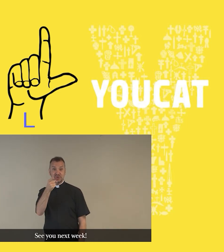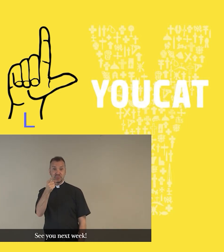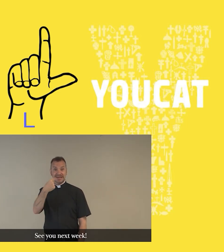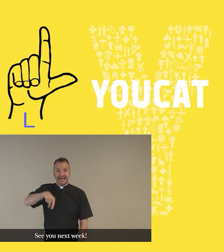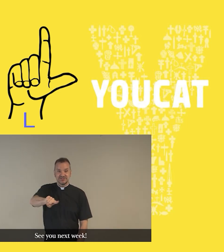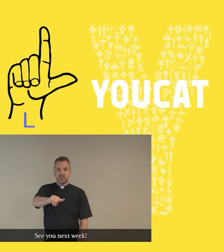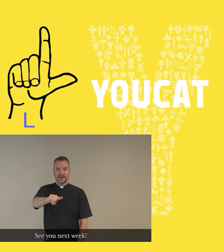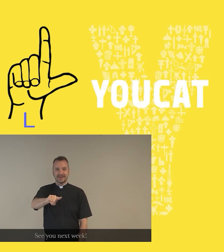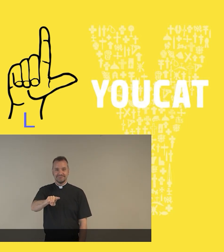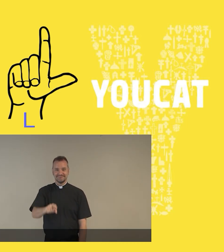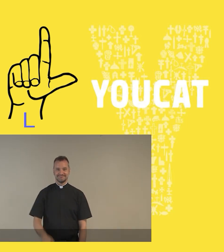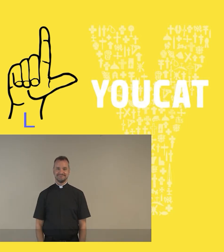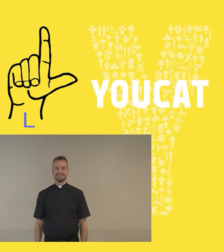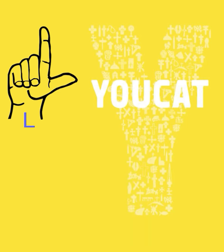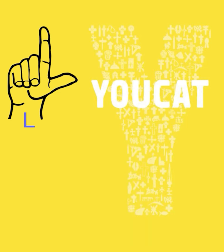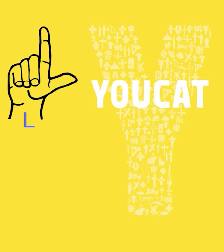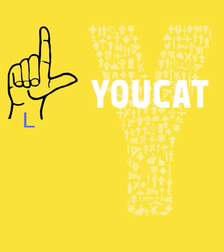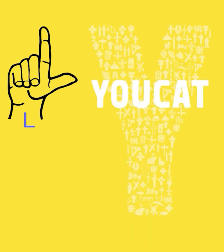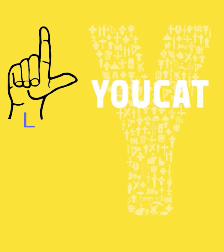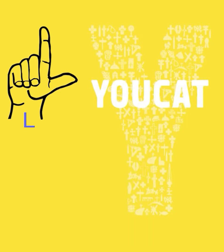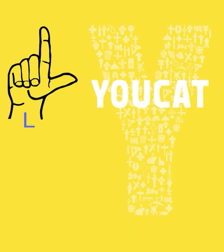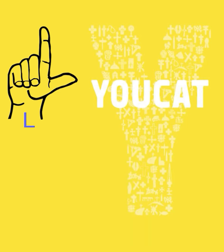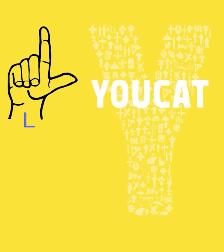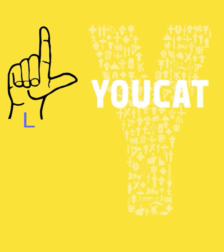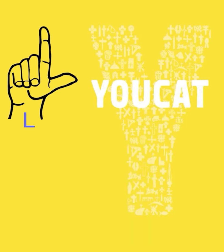We are called Christians. You